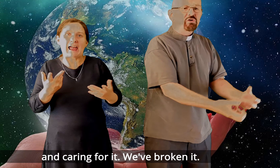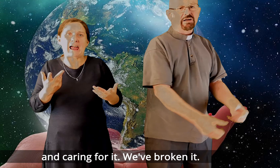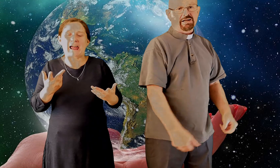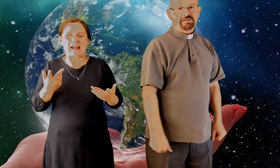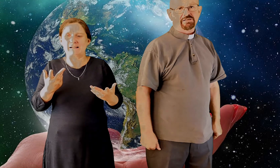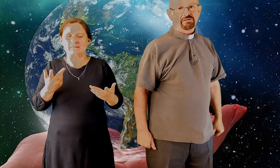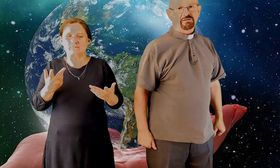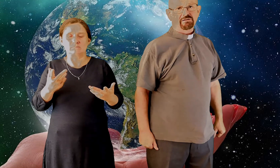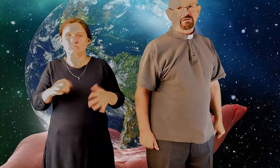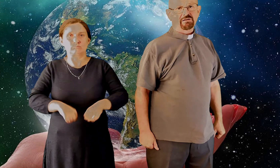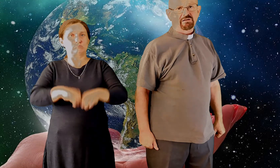it.